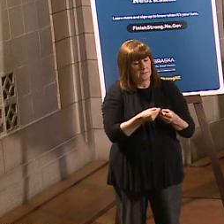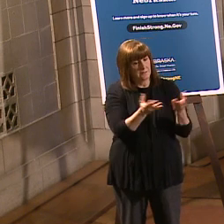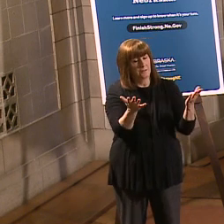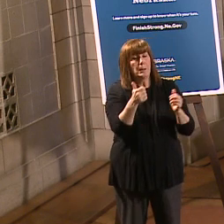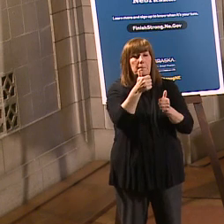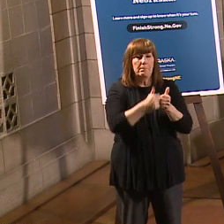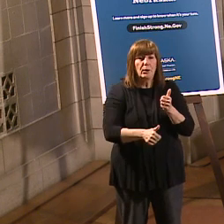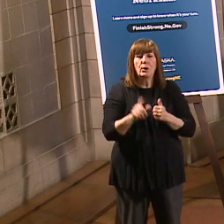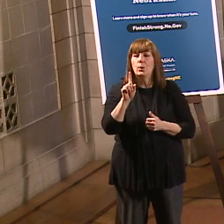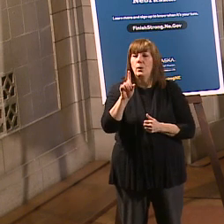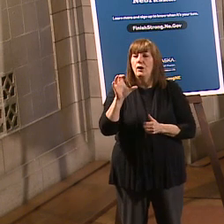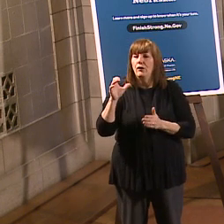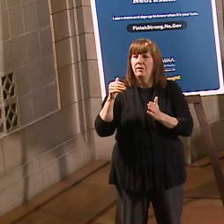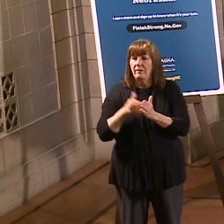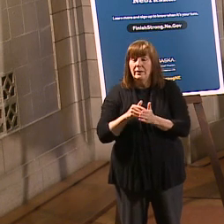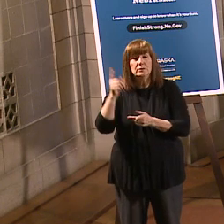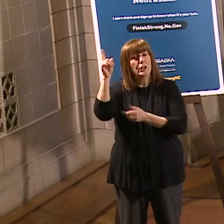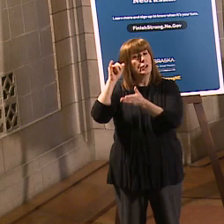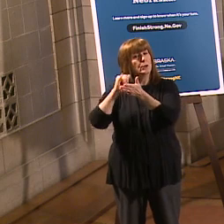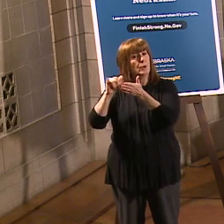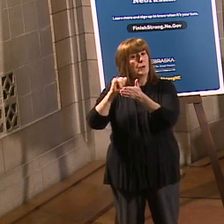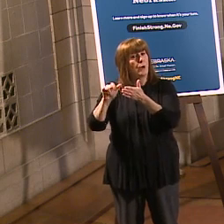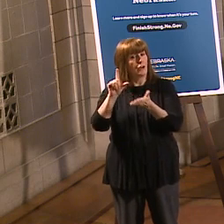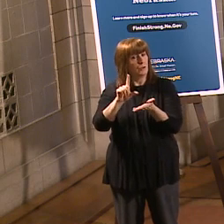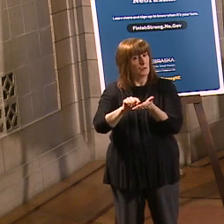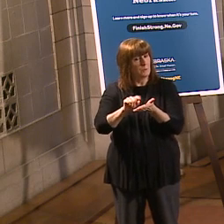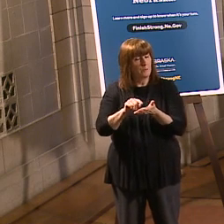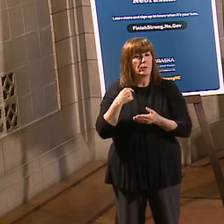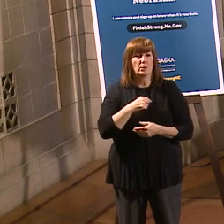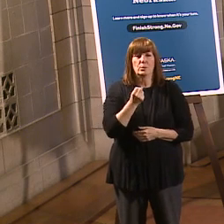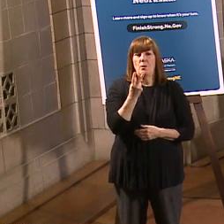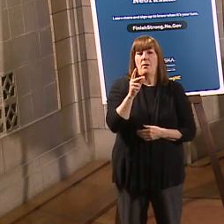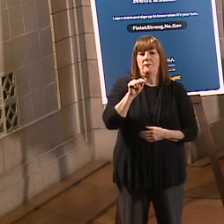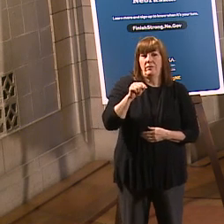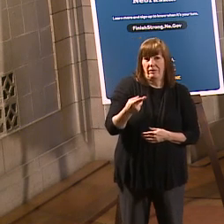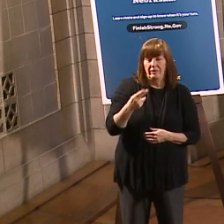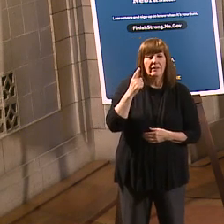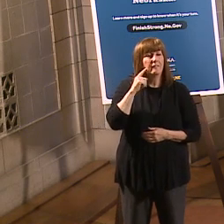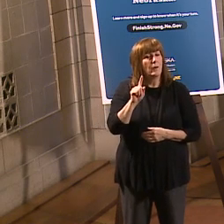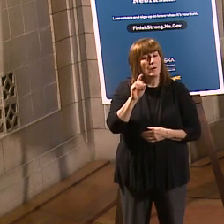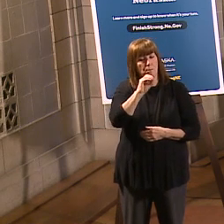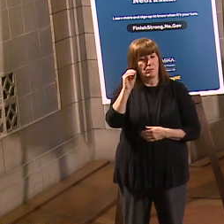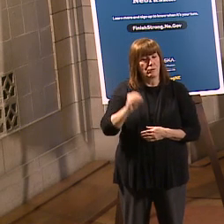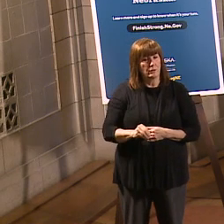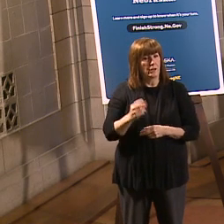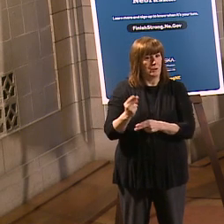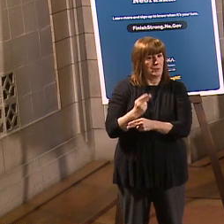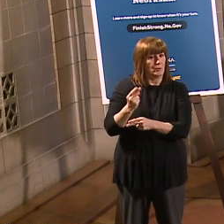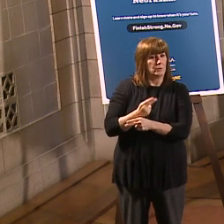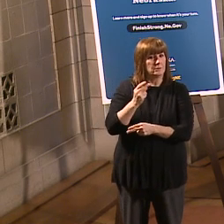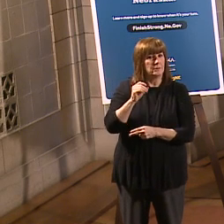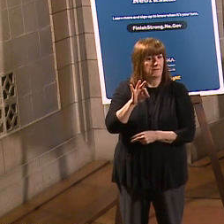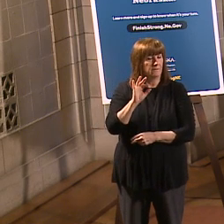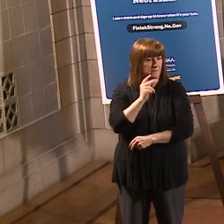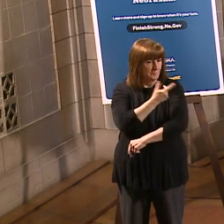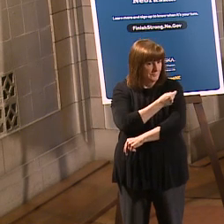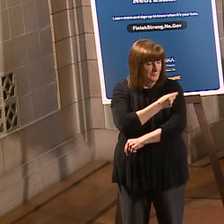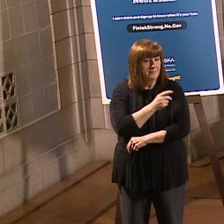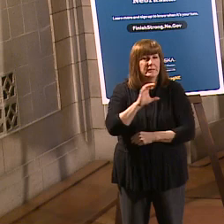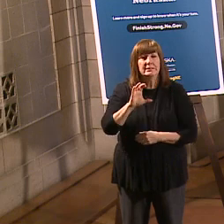of our population, and the New York Times has us ranked at 12th in the United States for percent of doses used. The